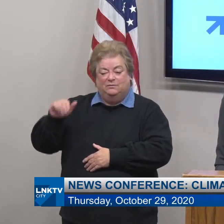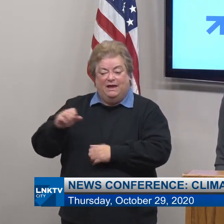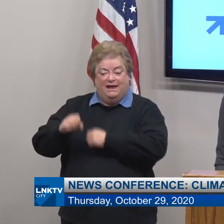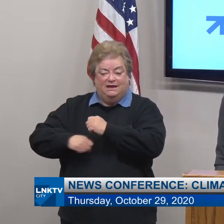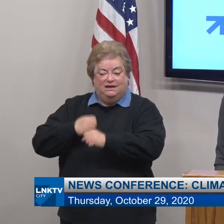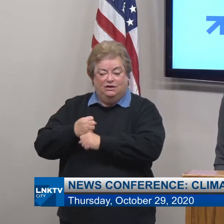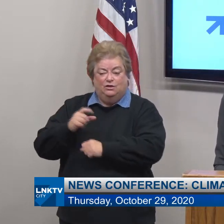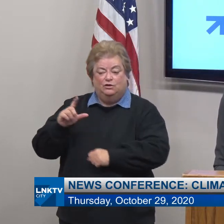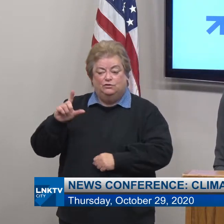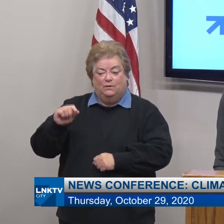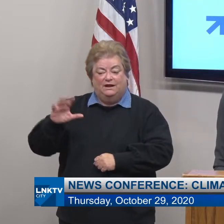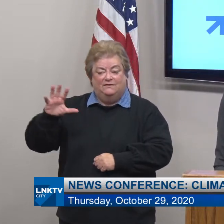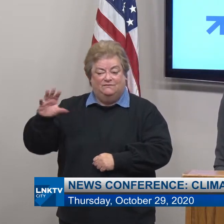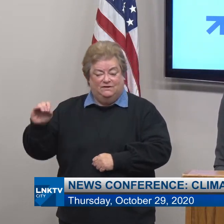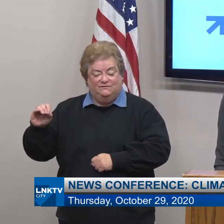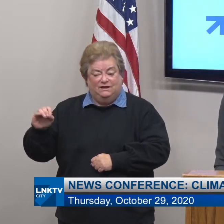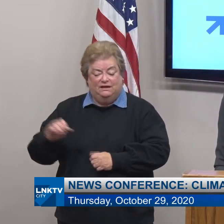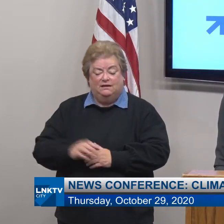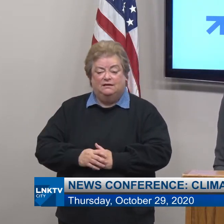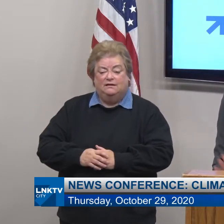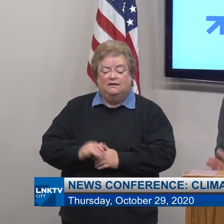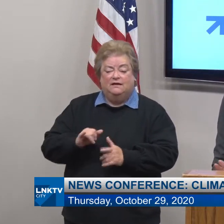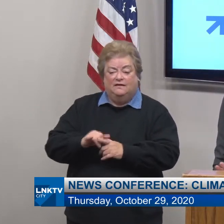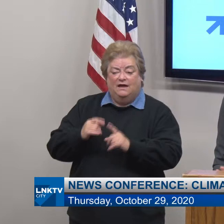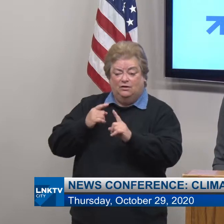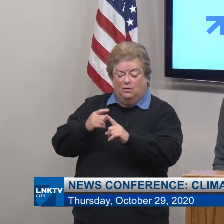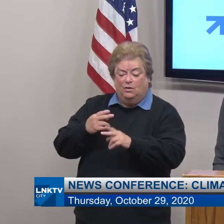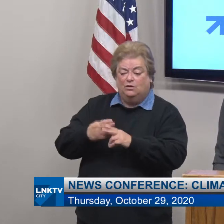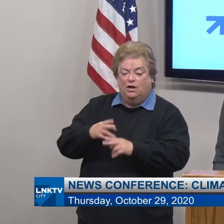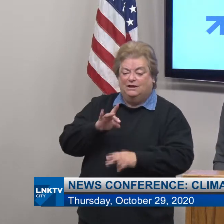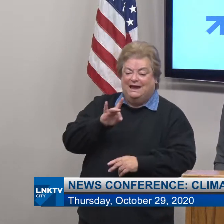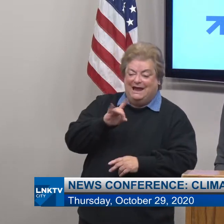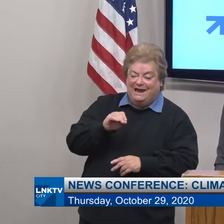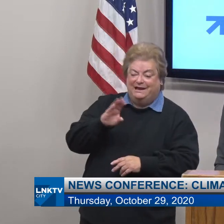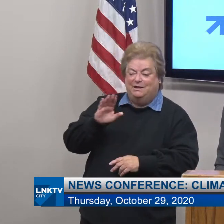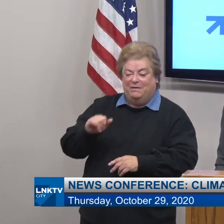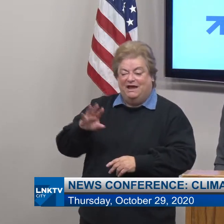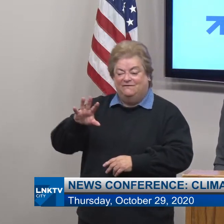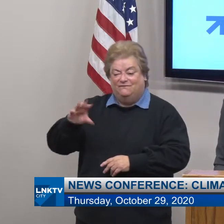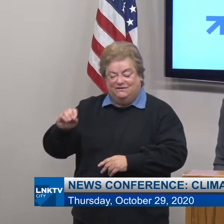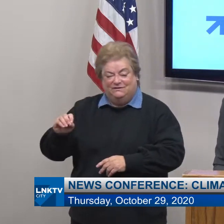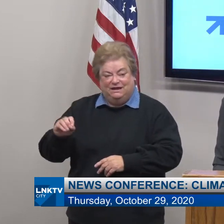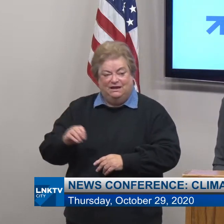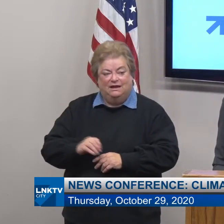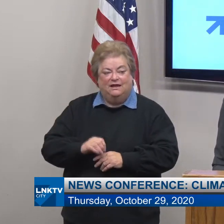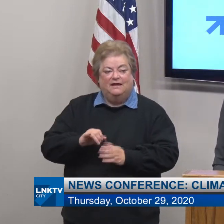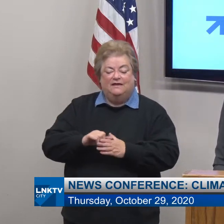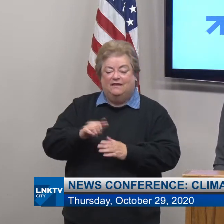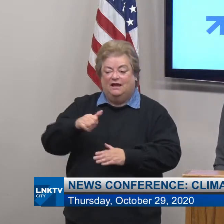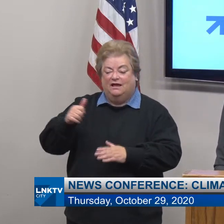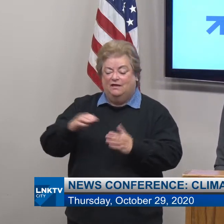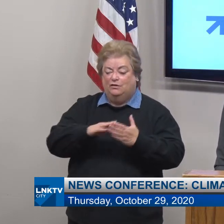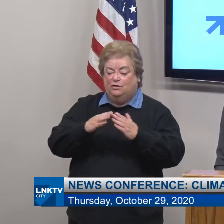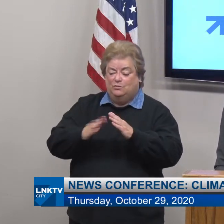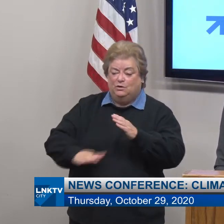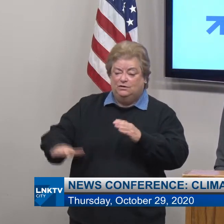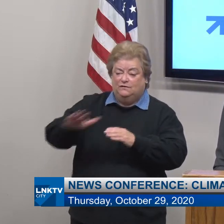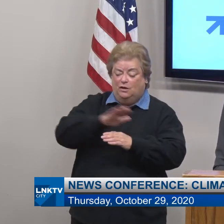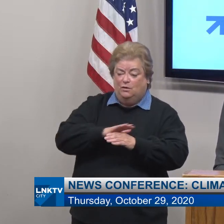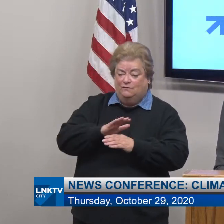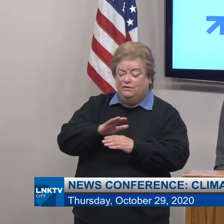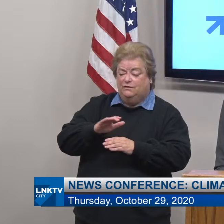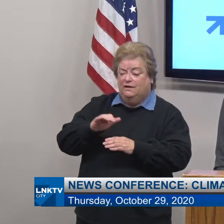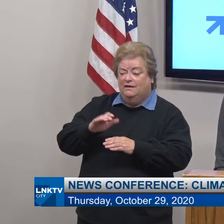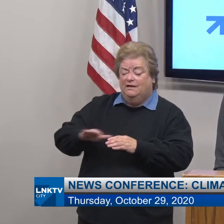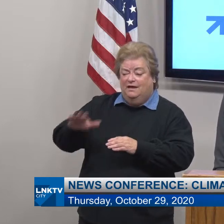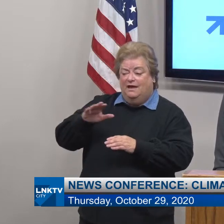2050. This goal, often referred to as 80 by 50, is also being set by other communities across the country and around the